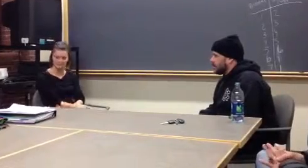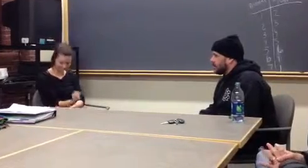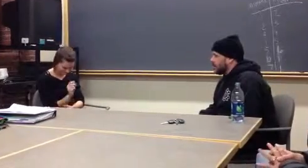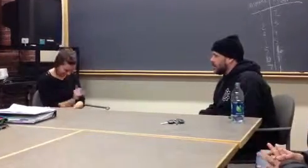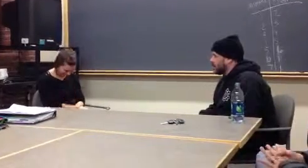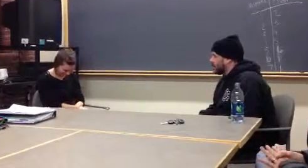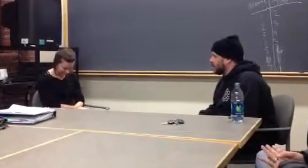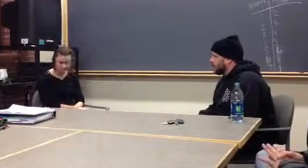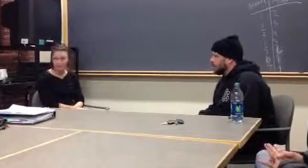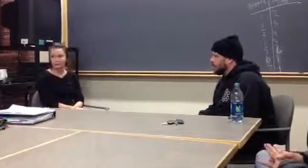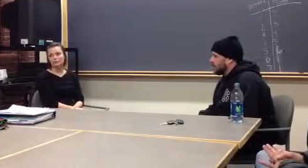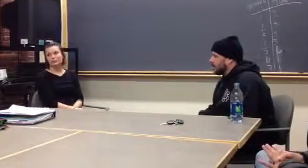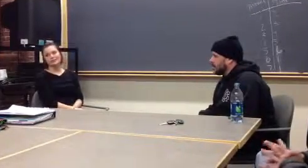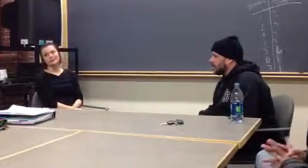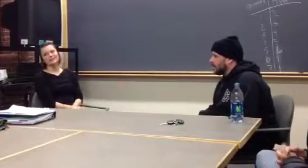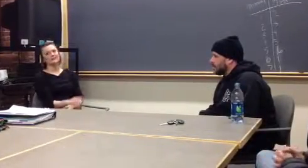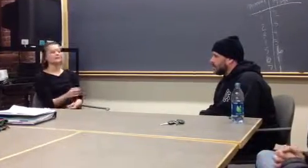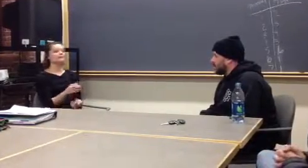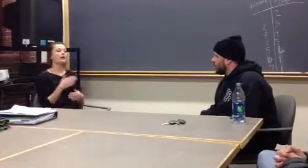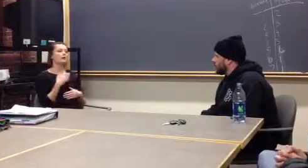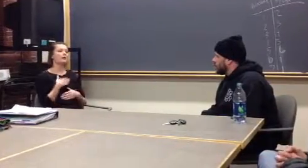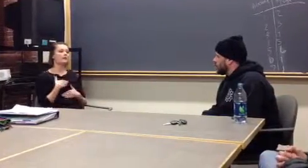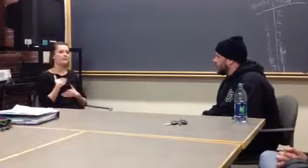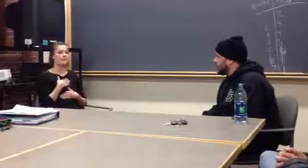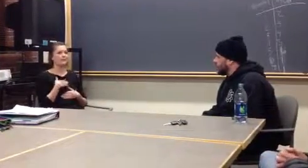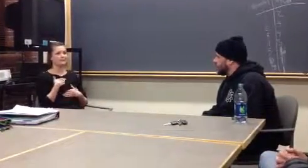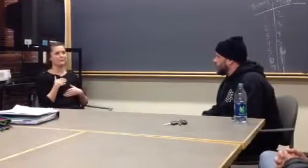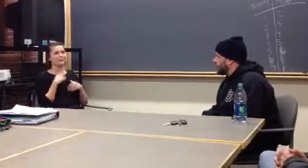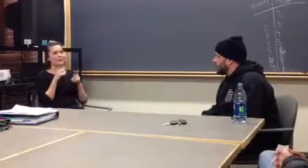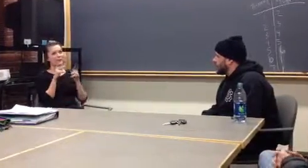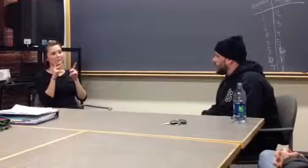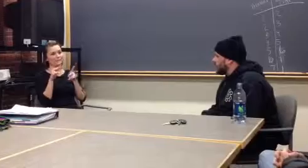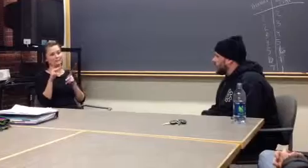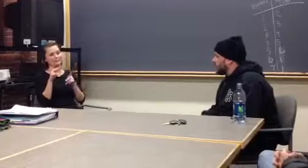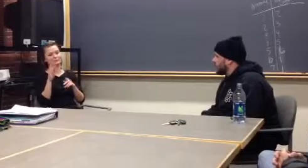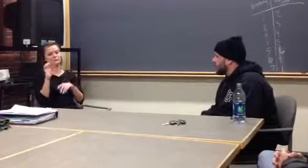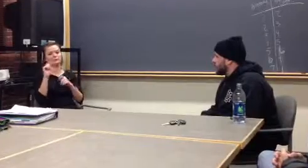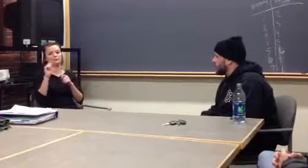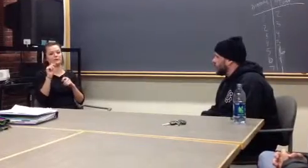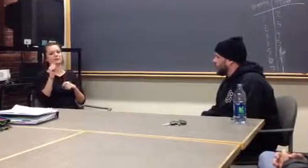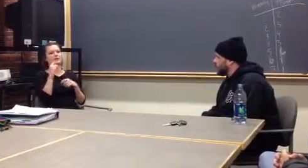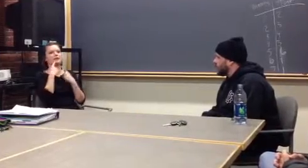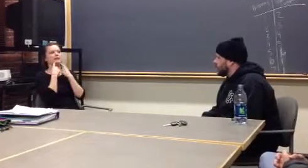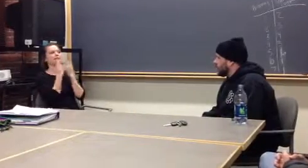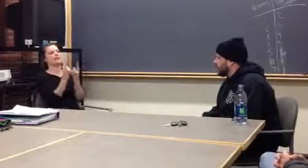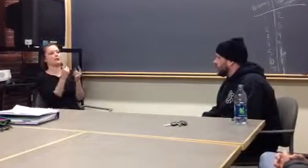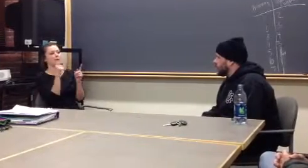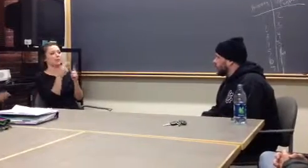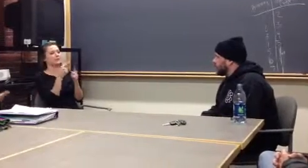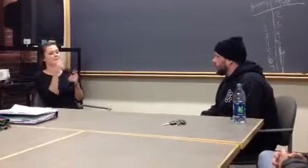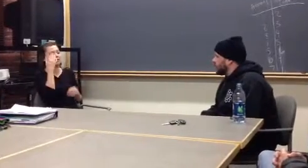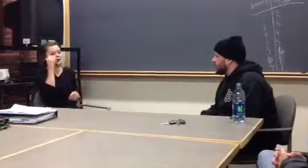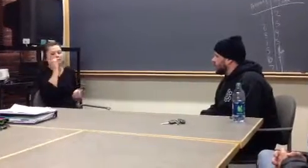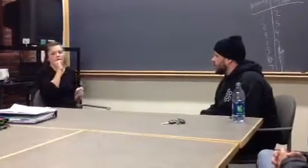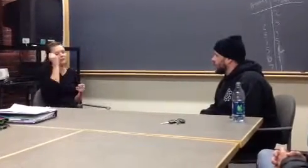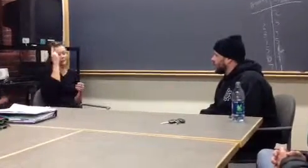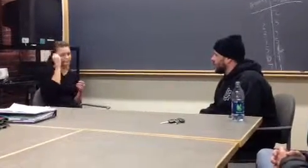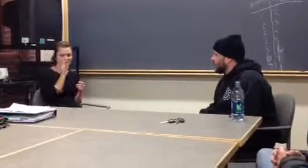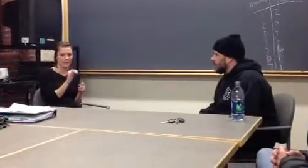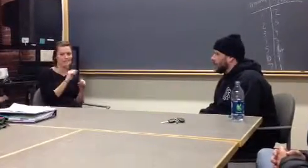Well, I'm glad that people on TV figure out the points because I wouldn't be able to figure that part out. so 2 teams,